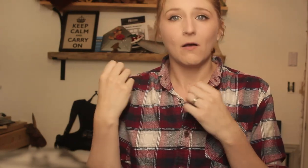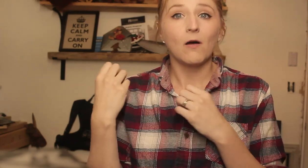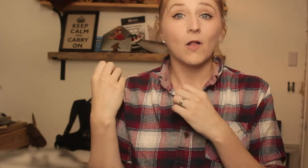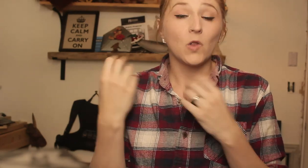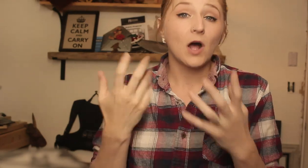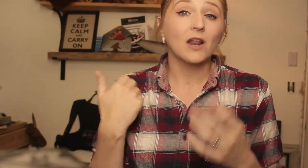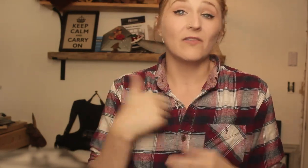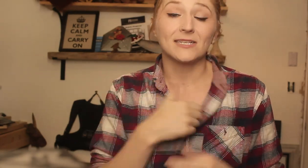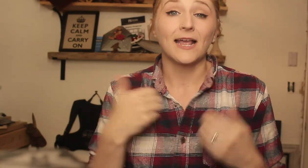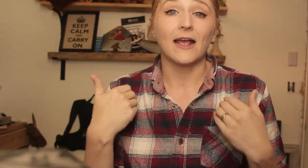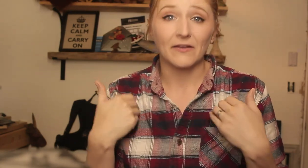A lot of us have.